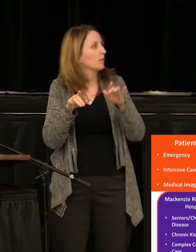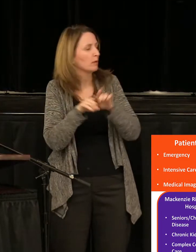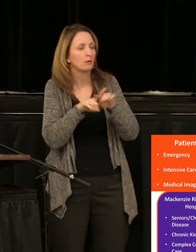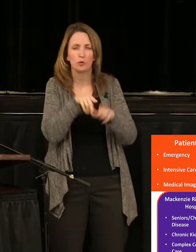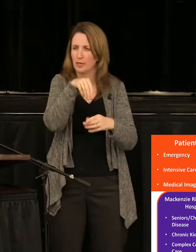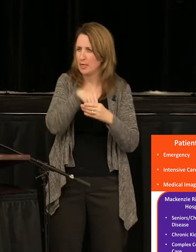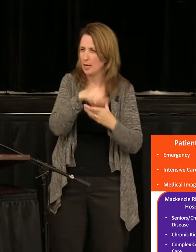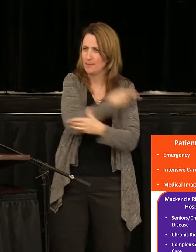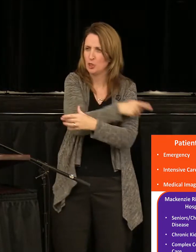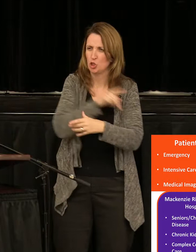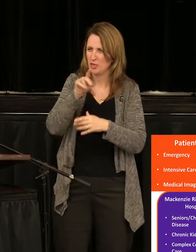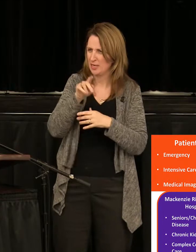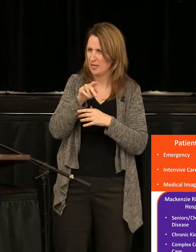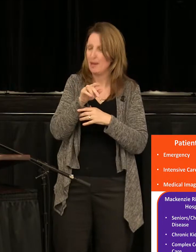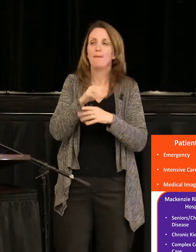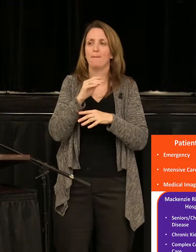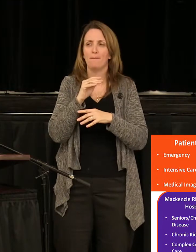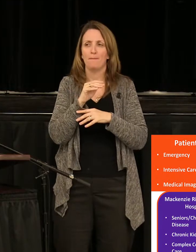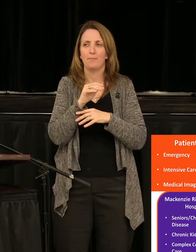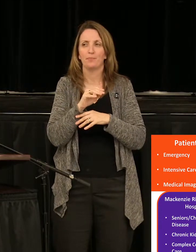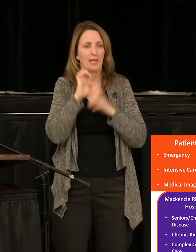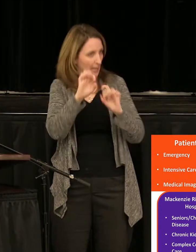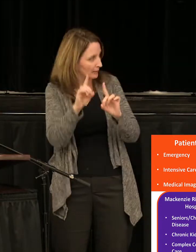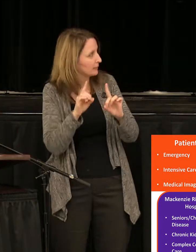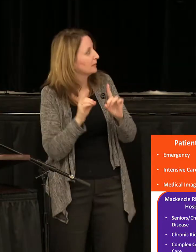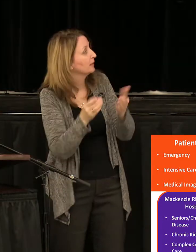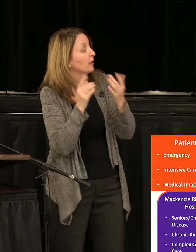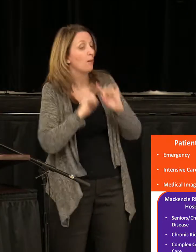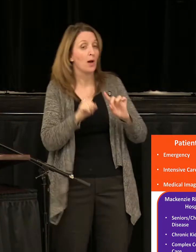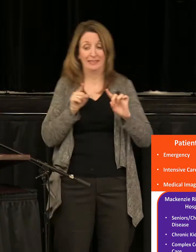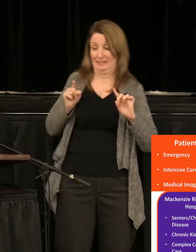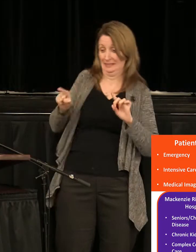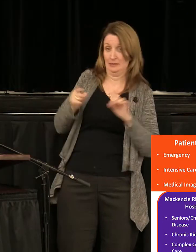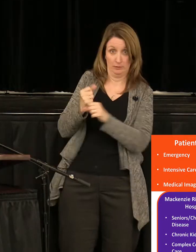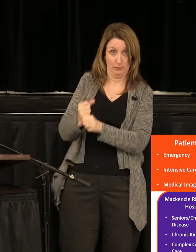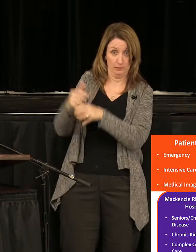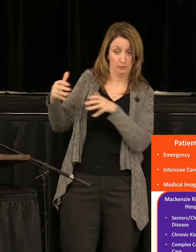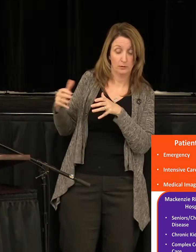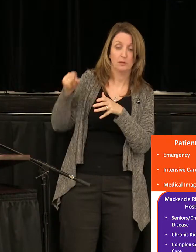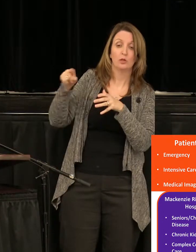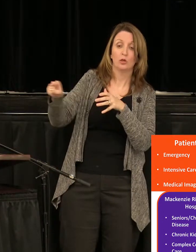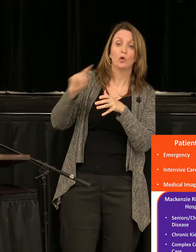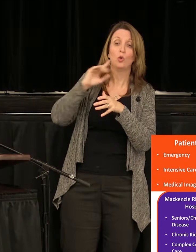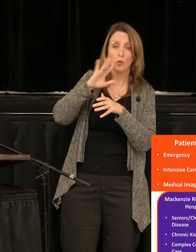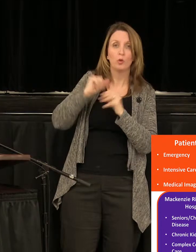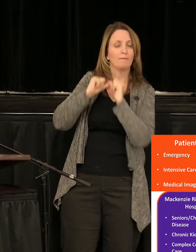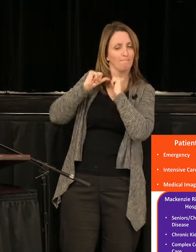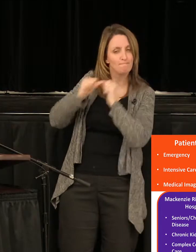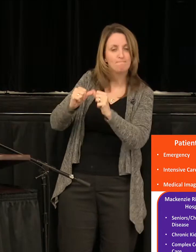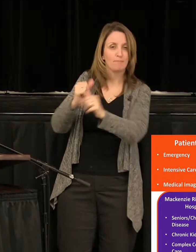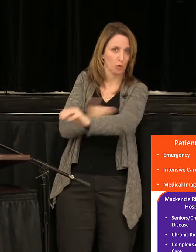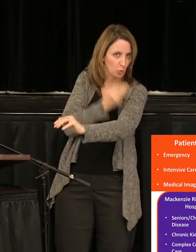well. But with the expansion and the new Mackenzie Vaughan Hospital, this will allow tremendous improvement